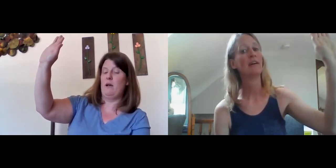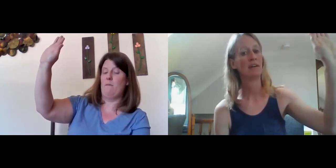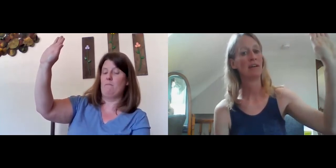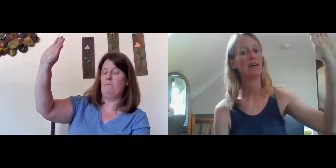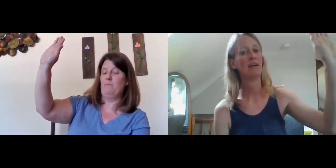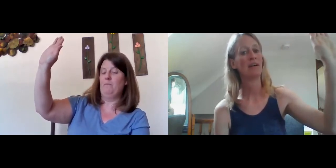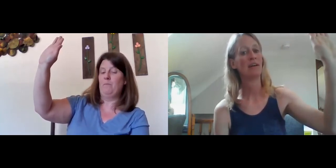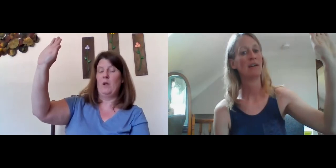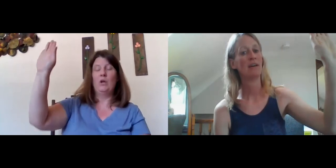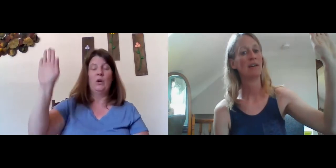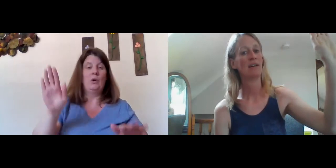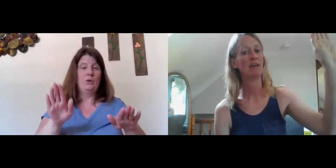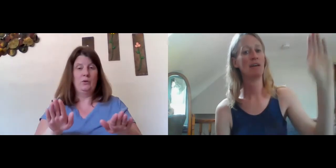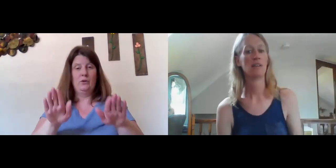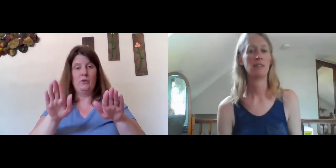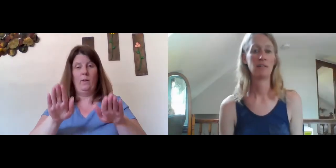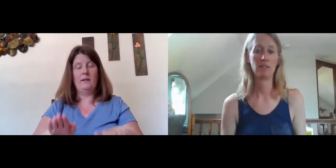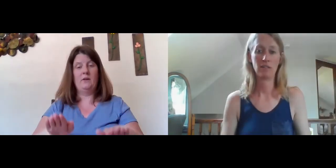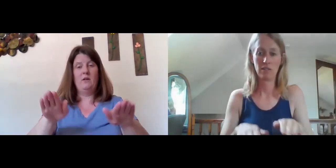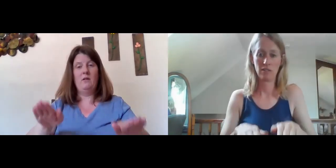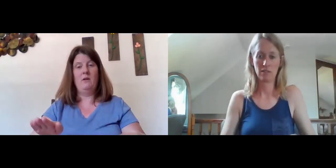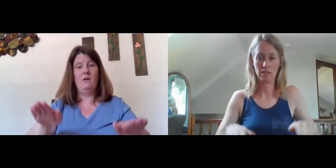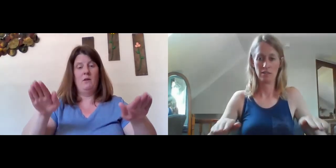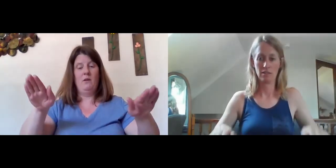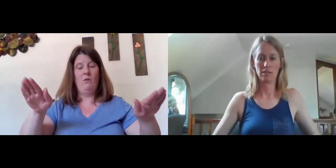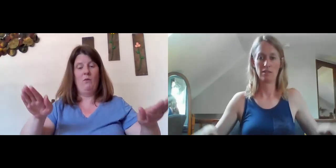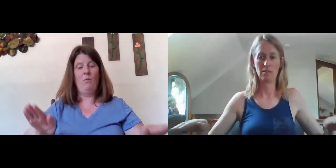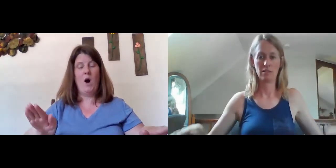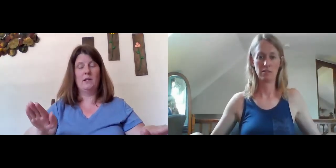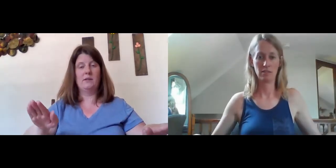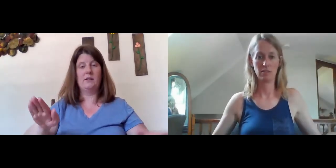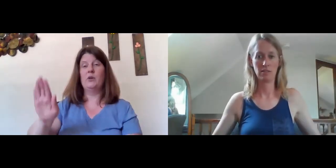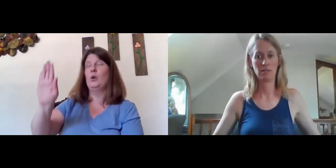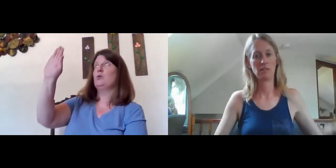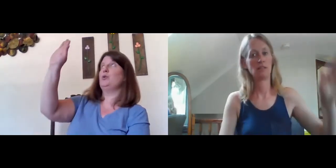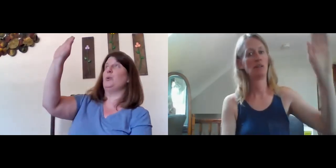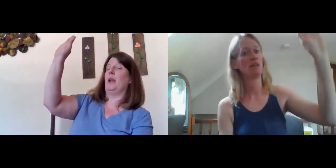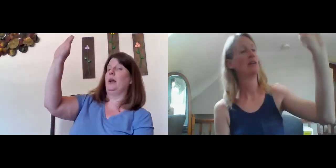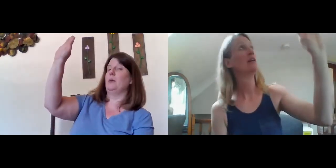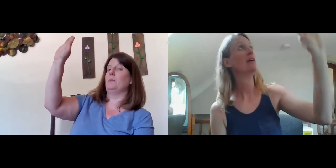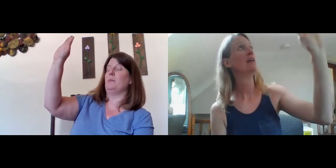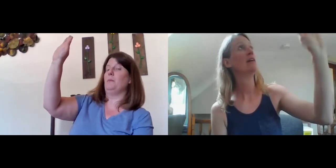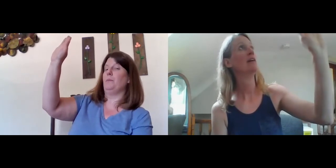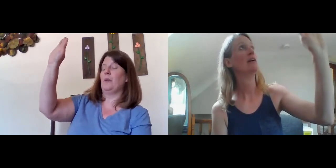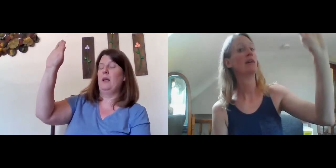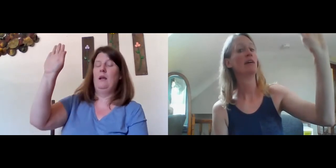so him. So little ones to